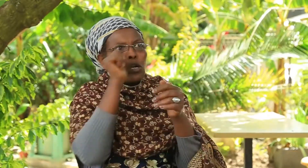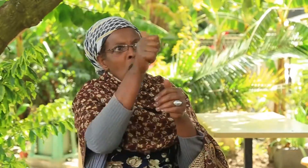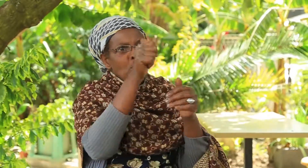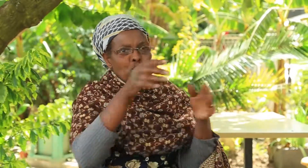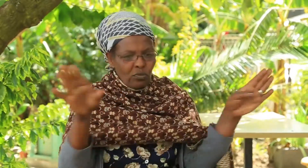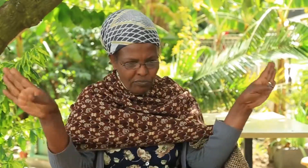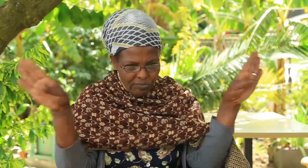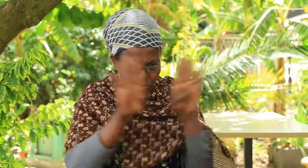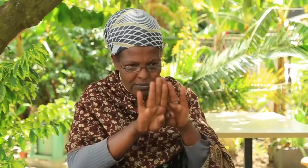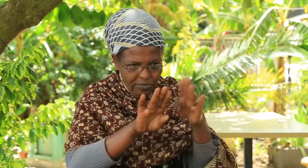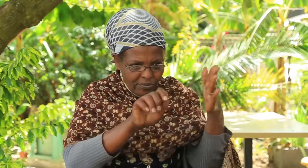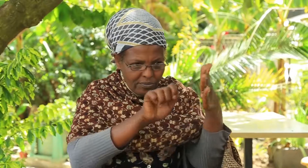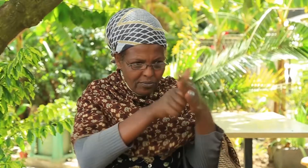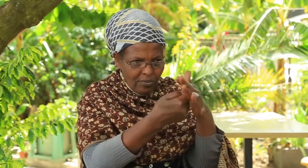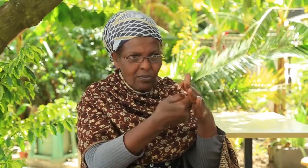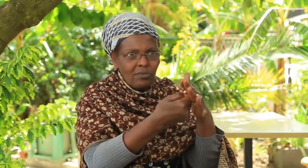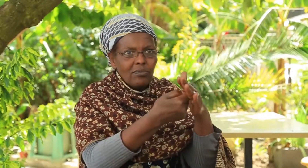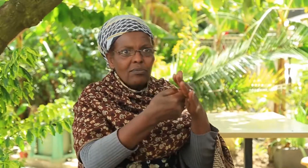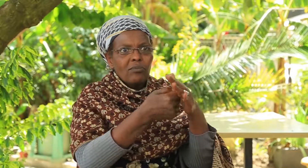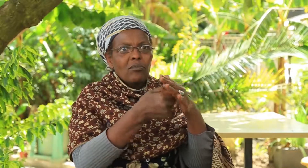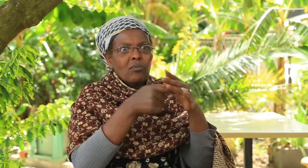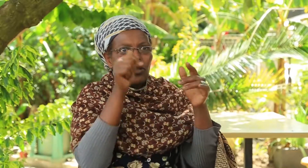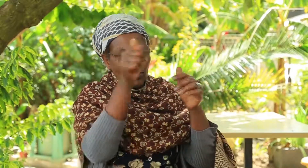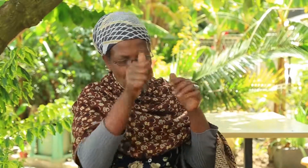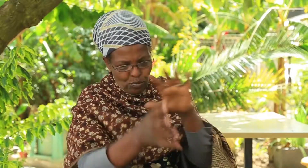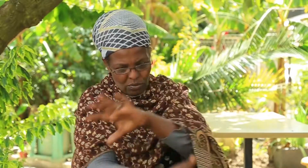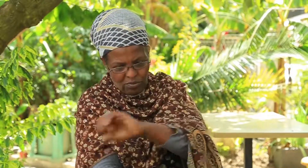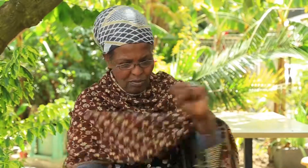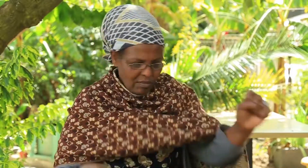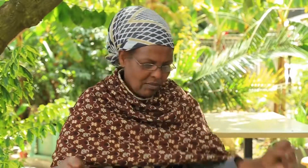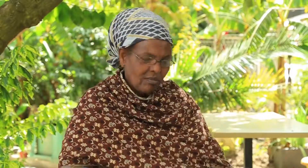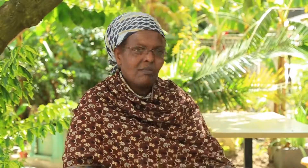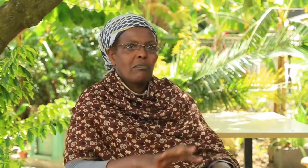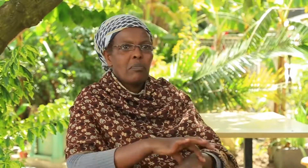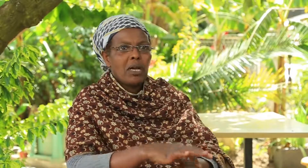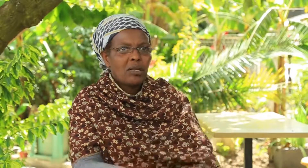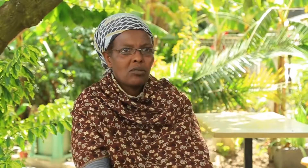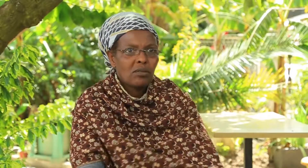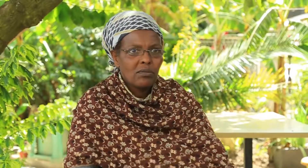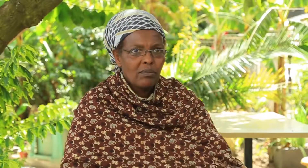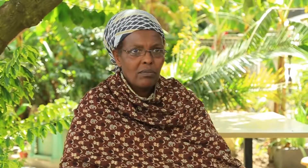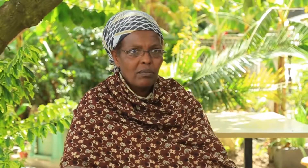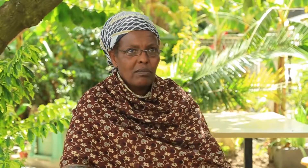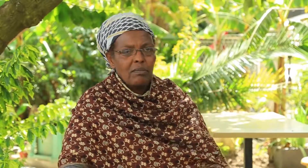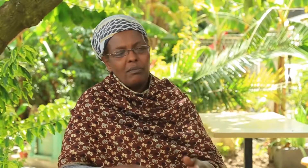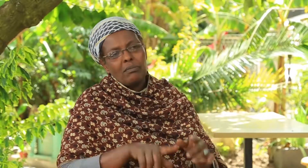After I entered to his office, he locked the door, threw me on the floor and raped me.